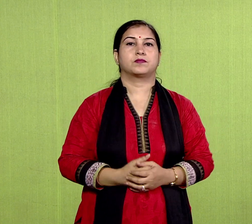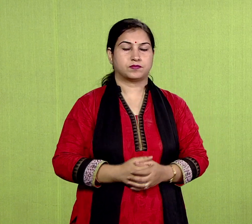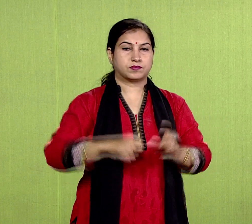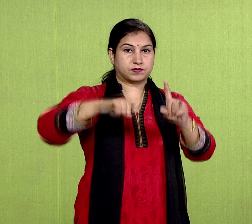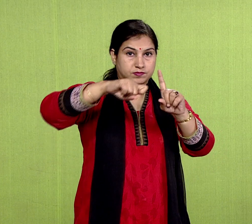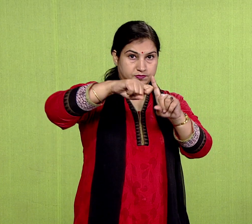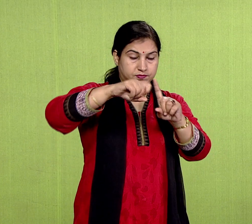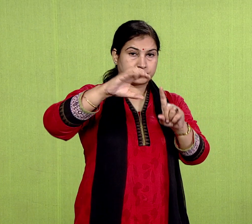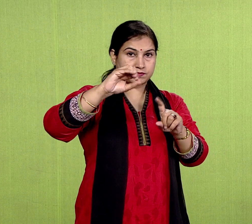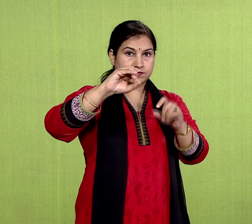Koshala,